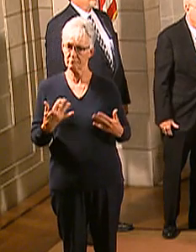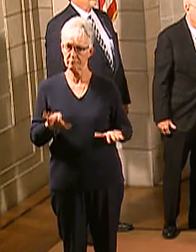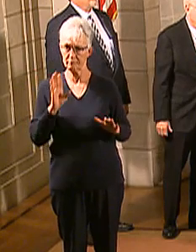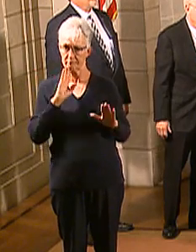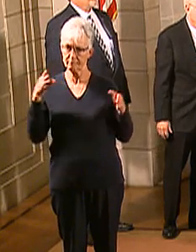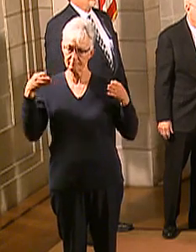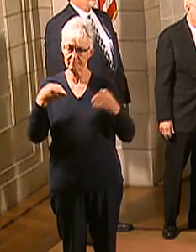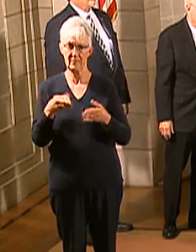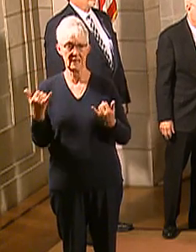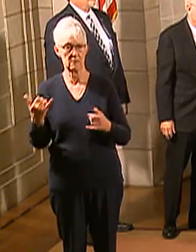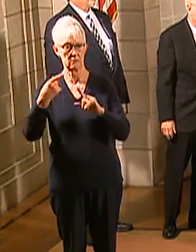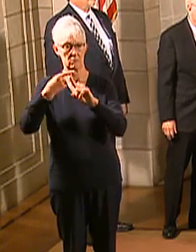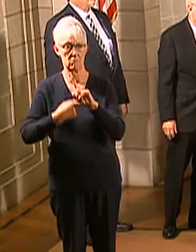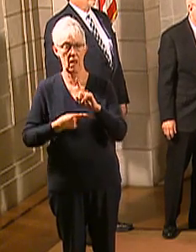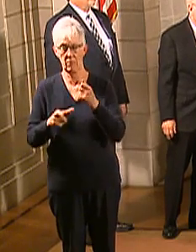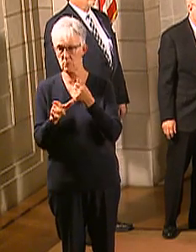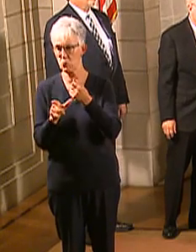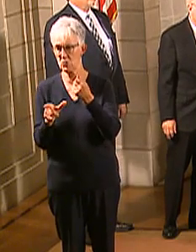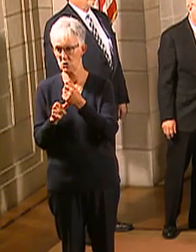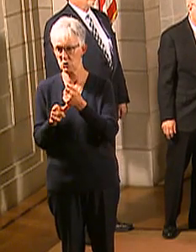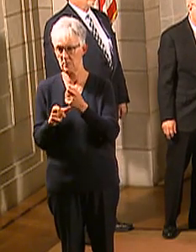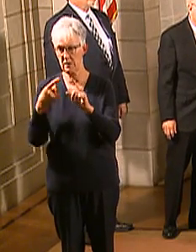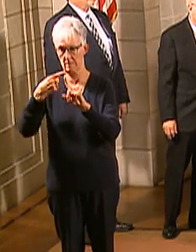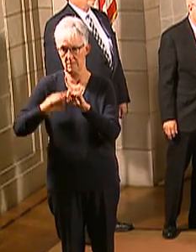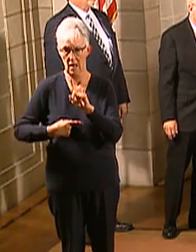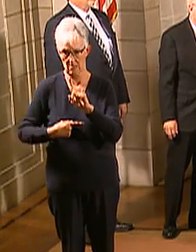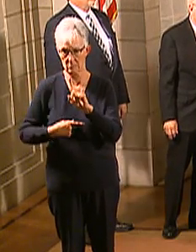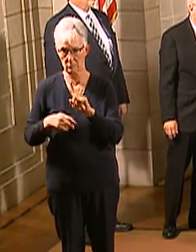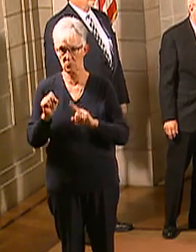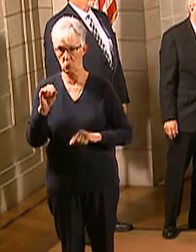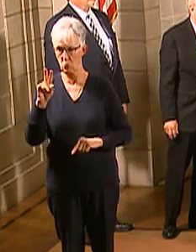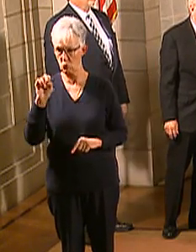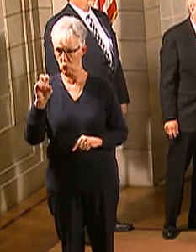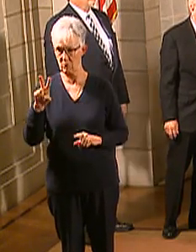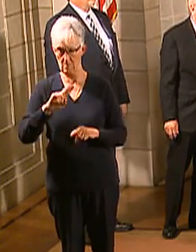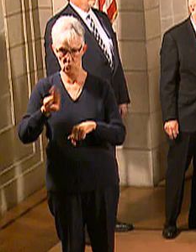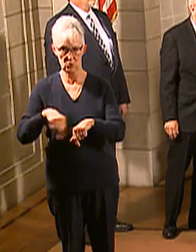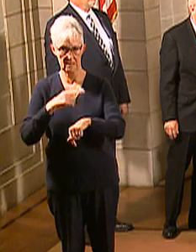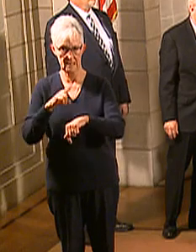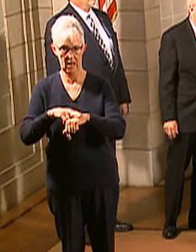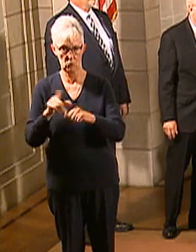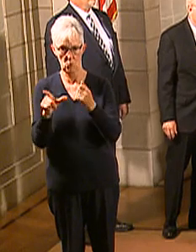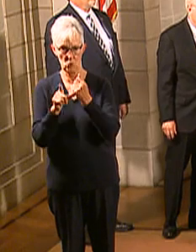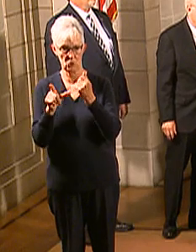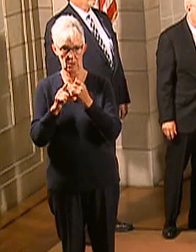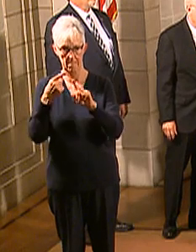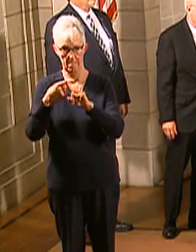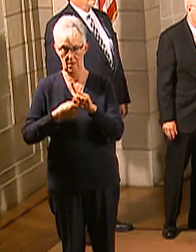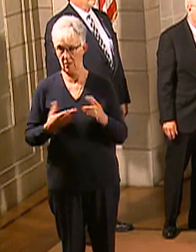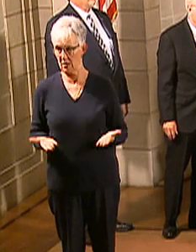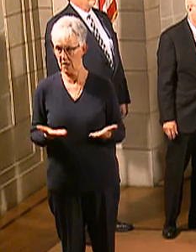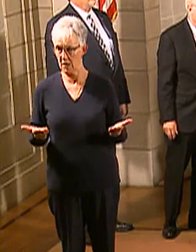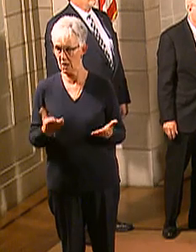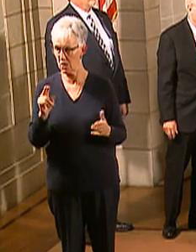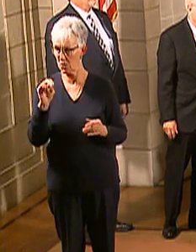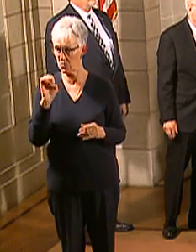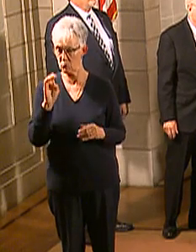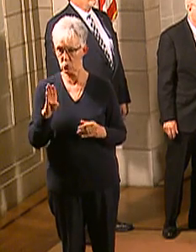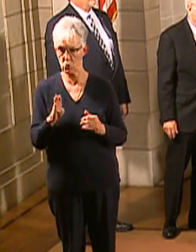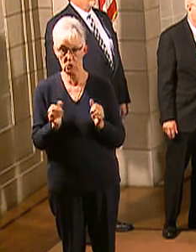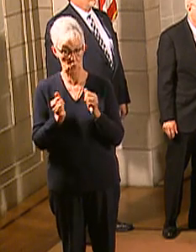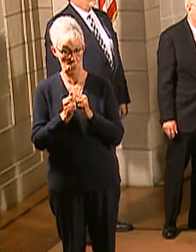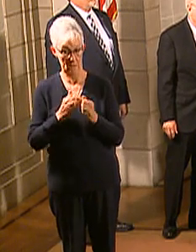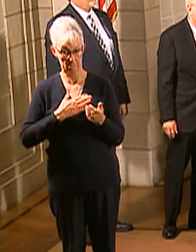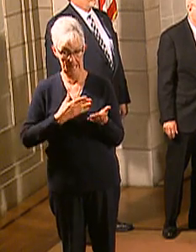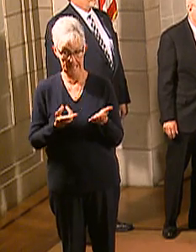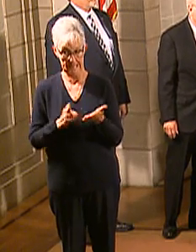here proclaiming November as National Apprenticeship Month here in Nebraska. And with my